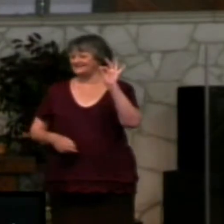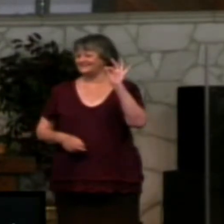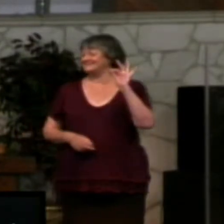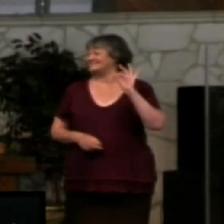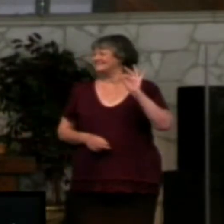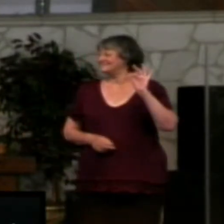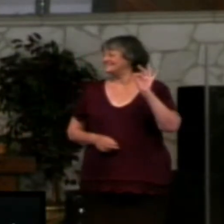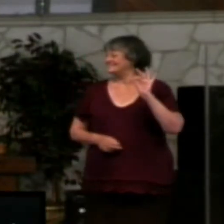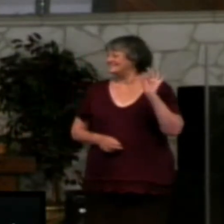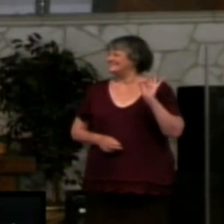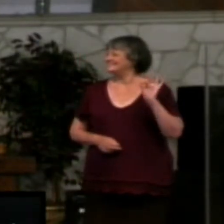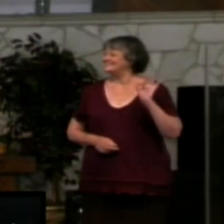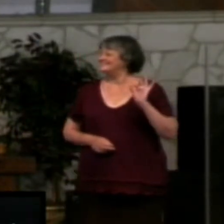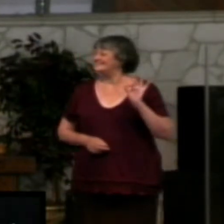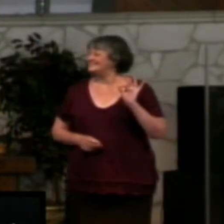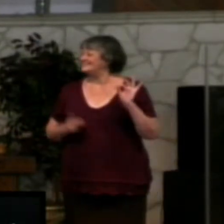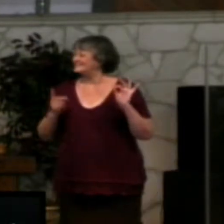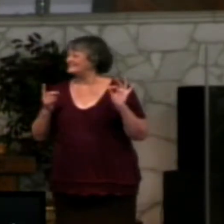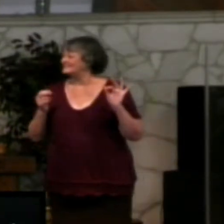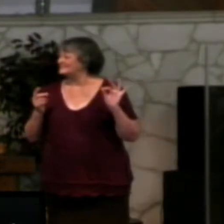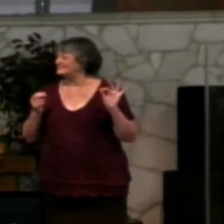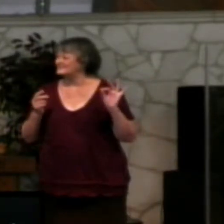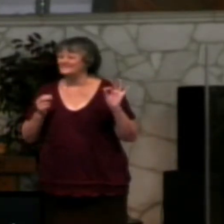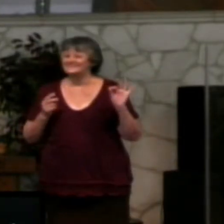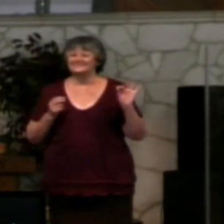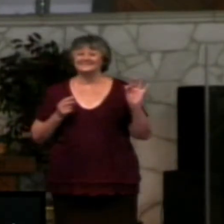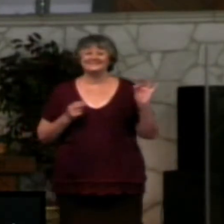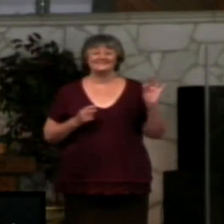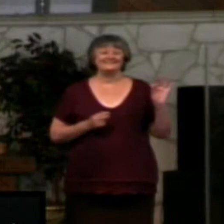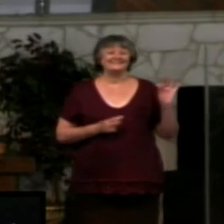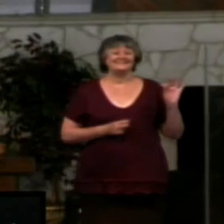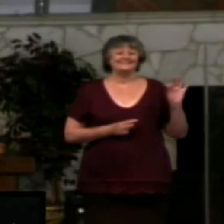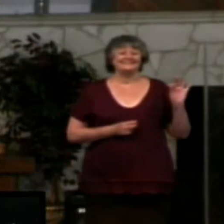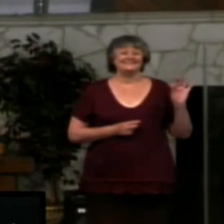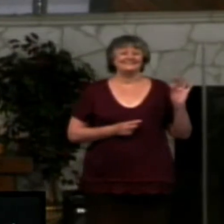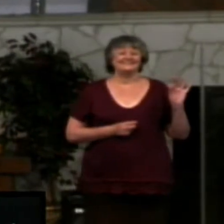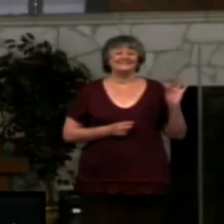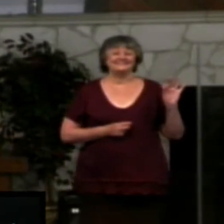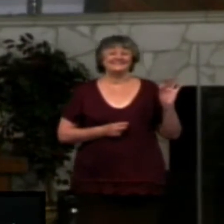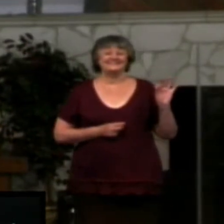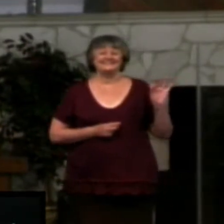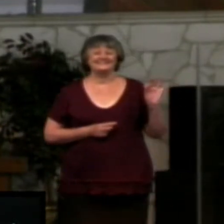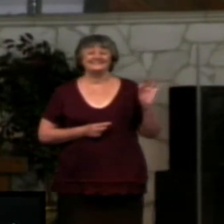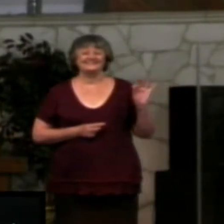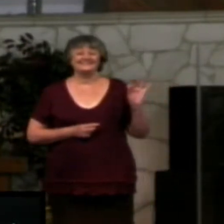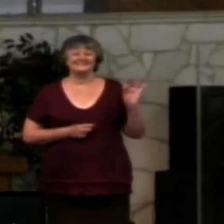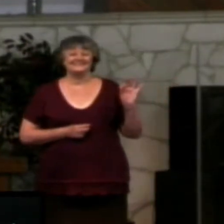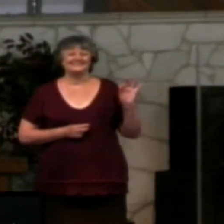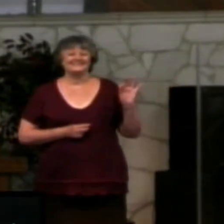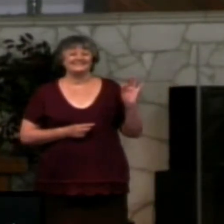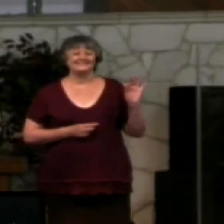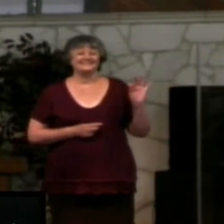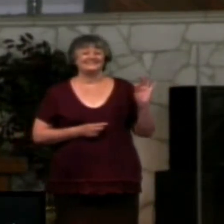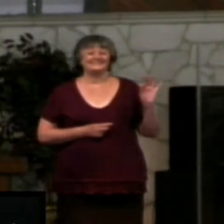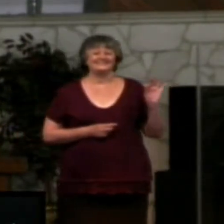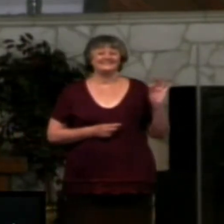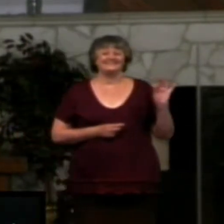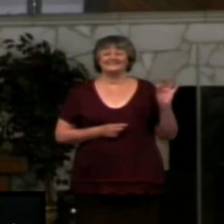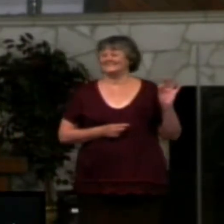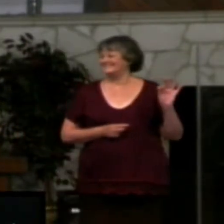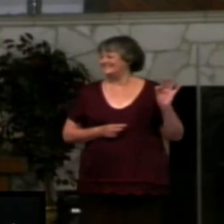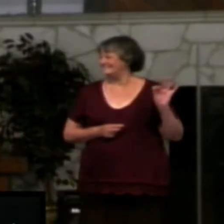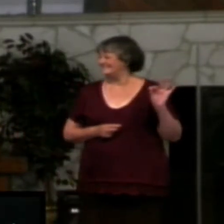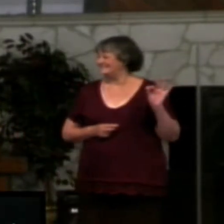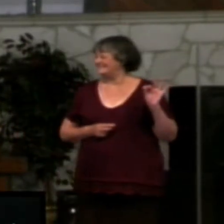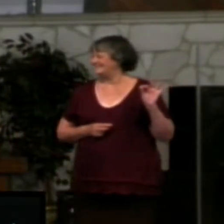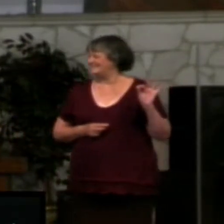Yeah. Right. And there's one more that says that. Well, there's the third one. I don't know if this part, which is